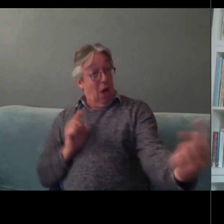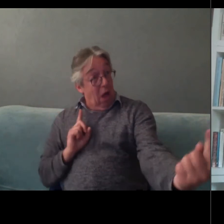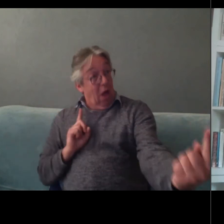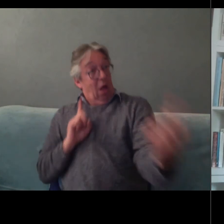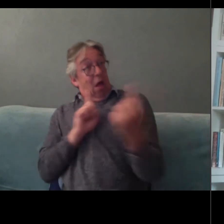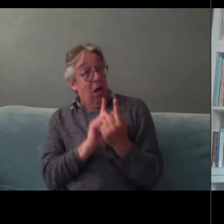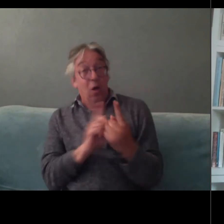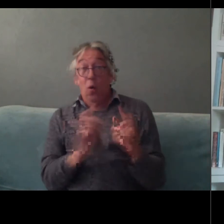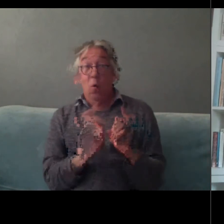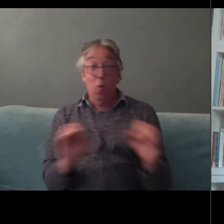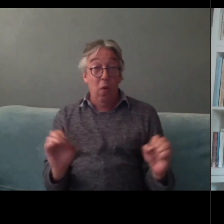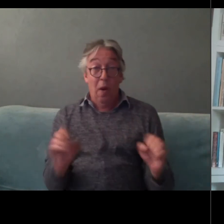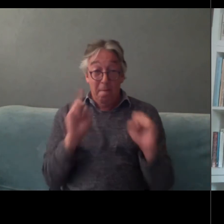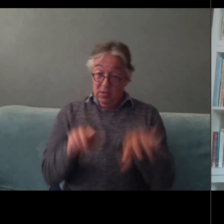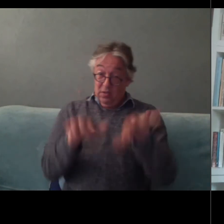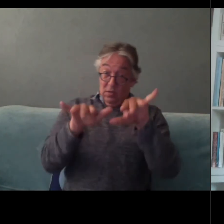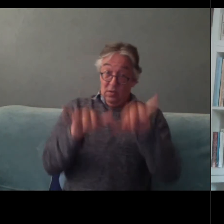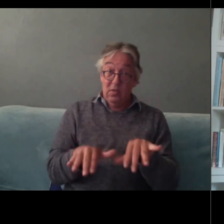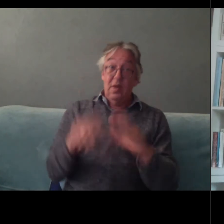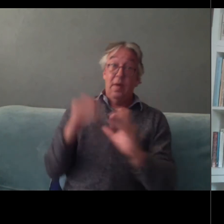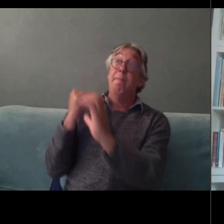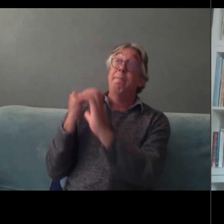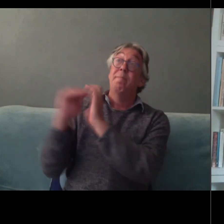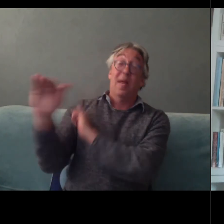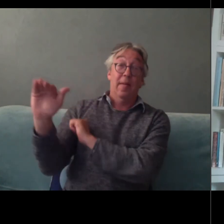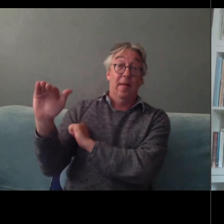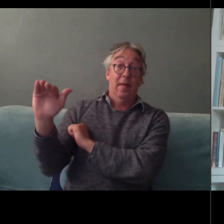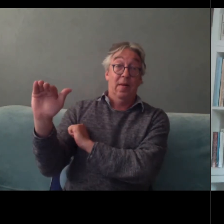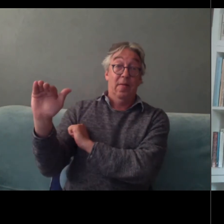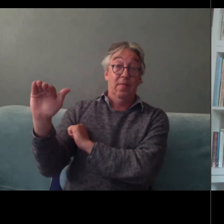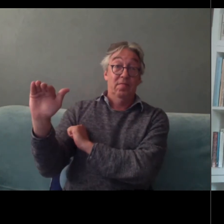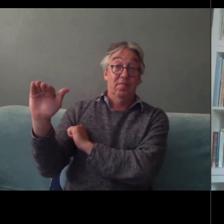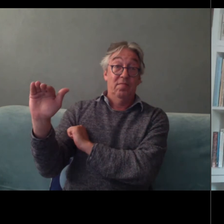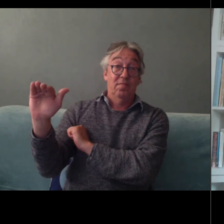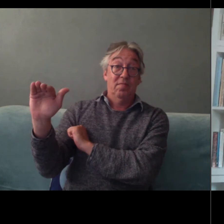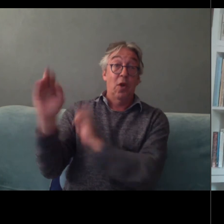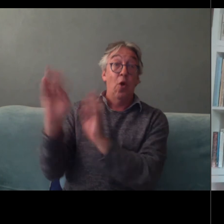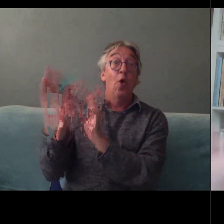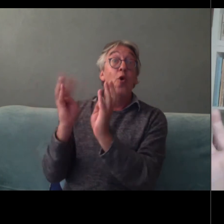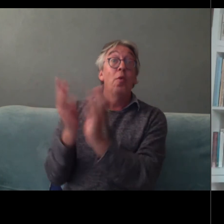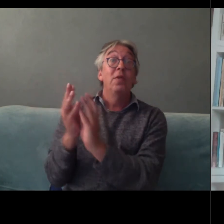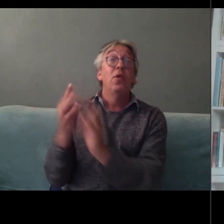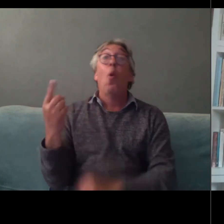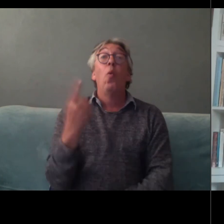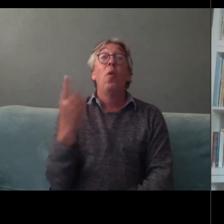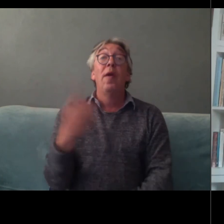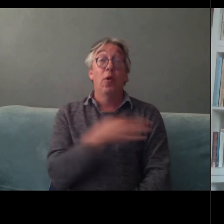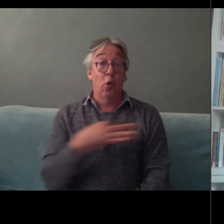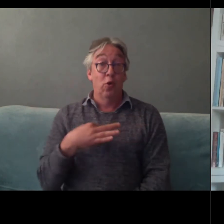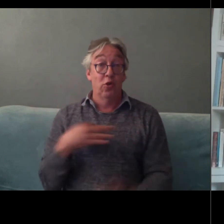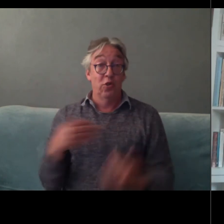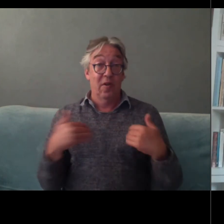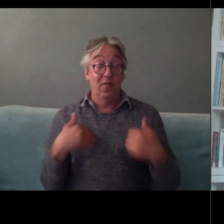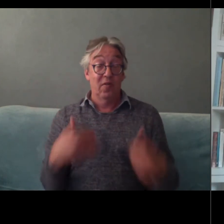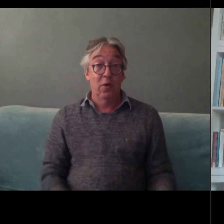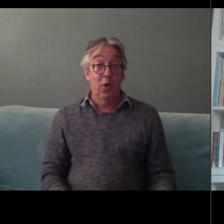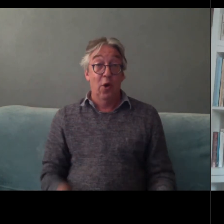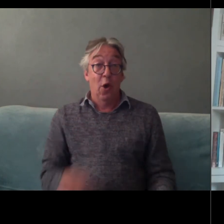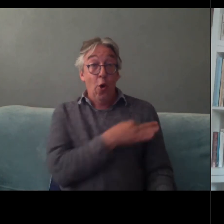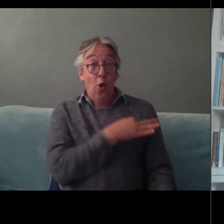commission. We still have quite a lot of doctors in a commission, but nobody else. So the doctors go through